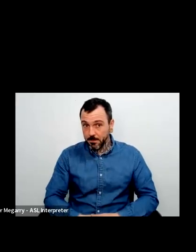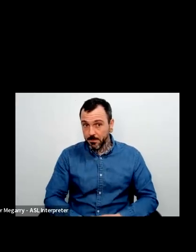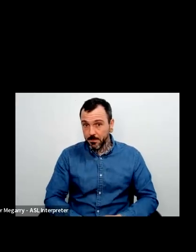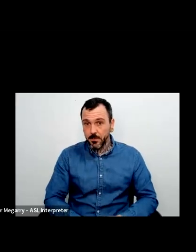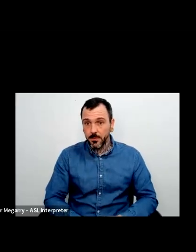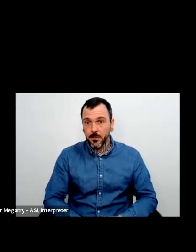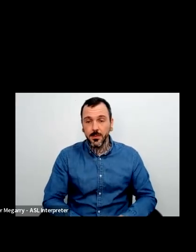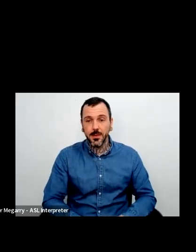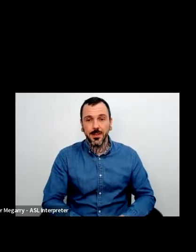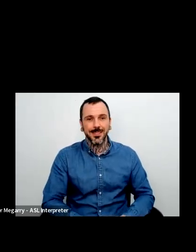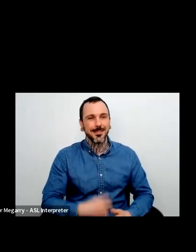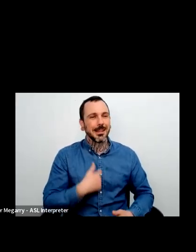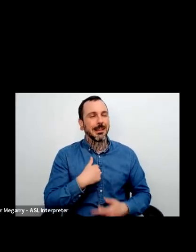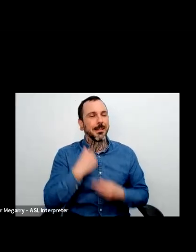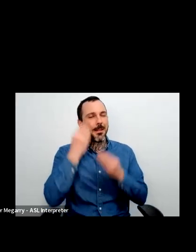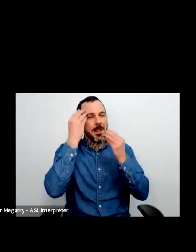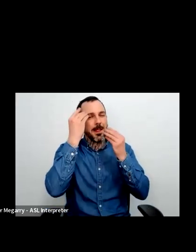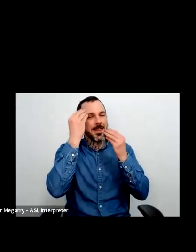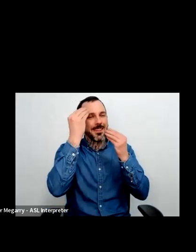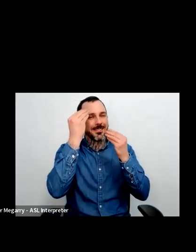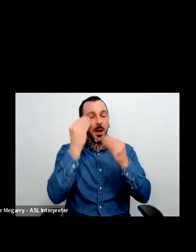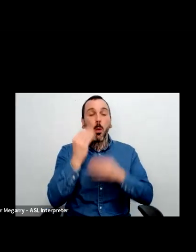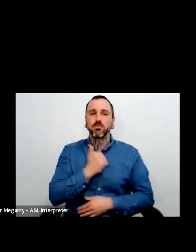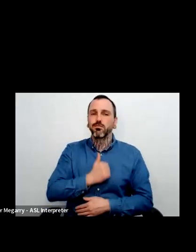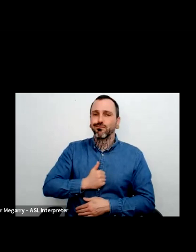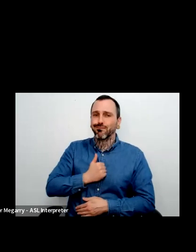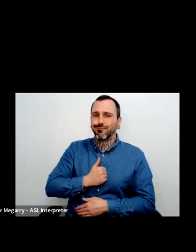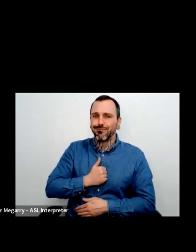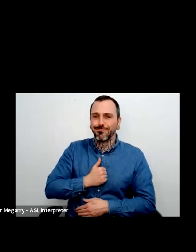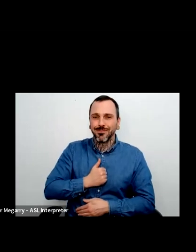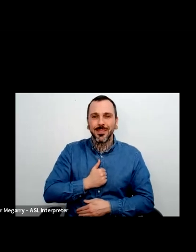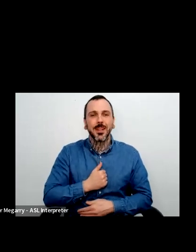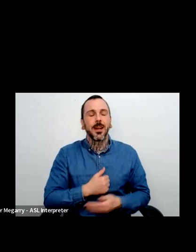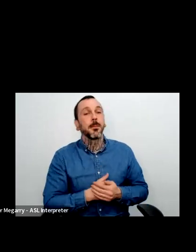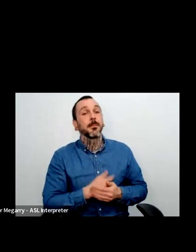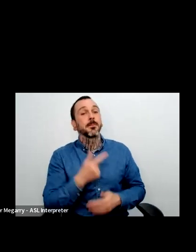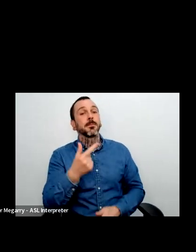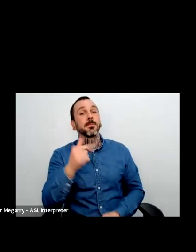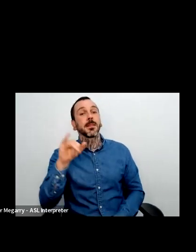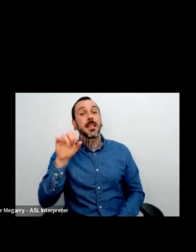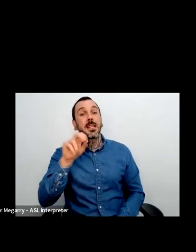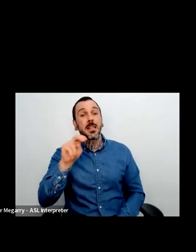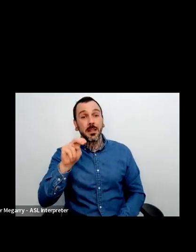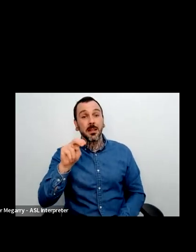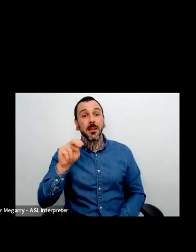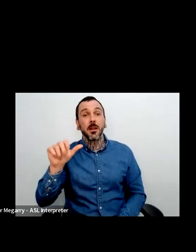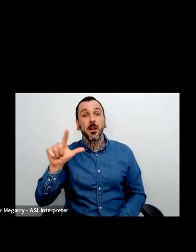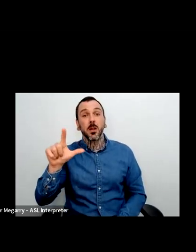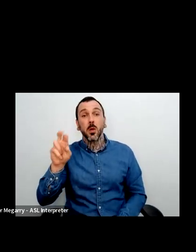I was thinking. Oh, sorry. Okay. I feel like Gideon and Lori said it very well.